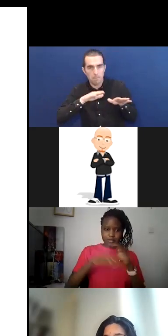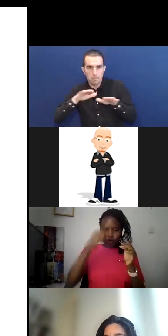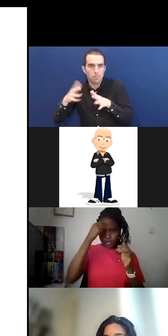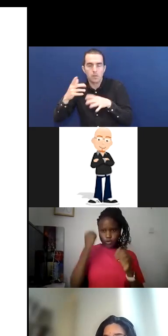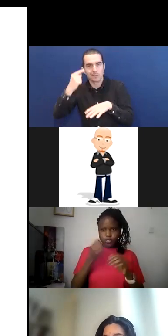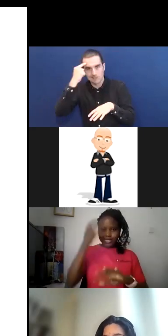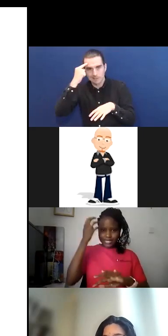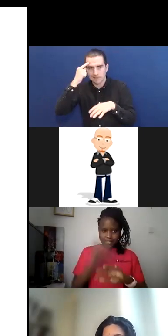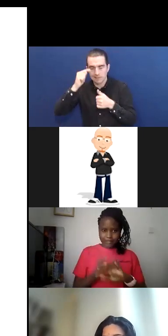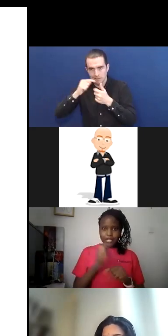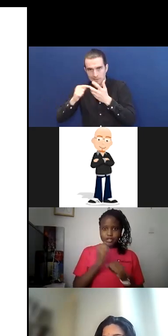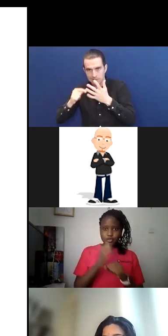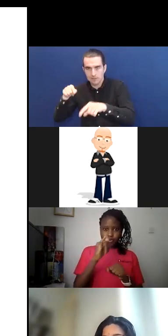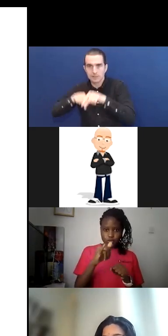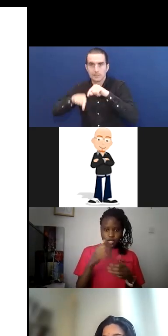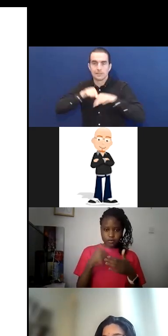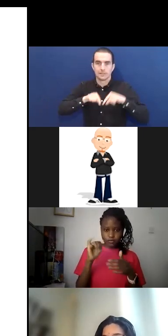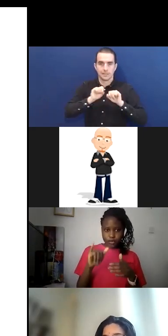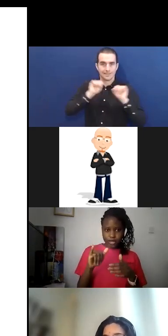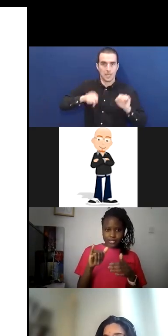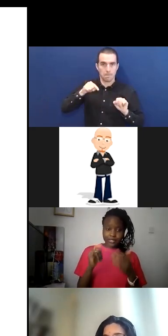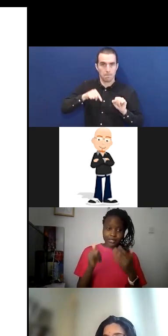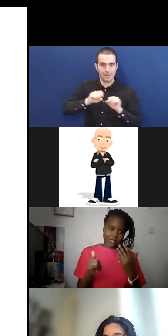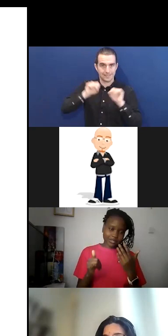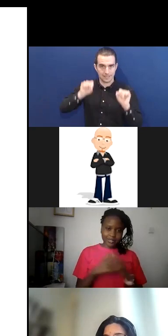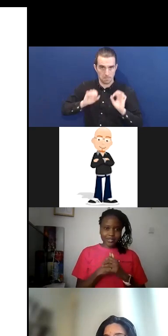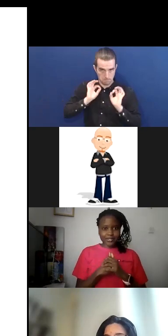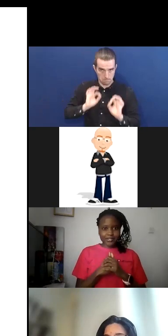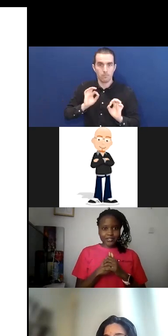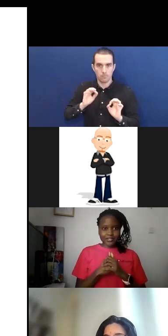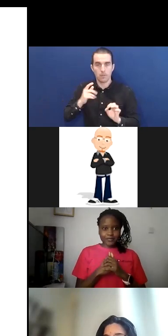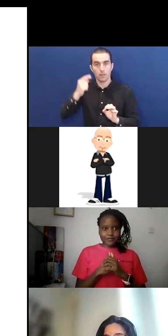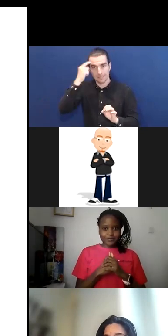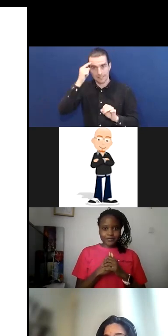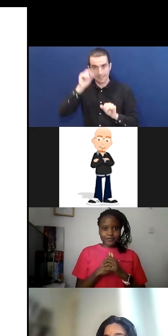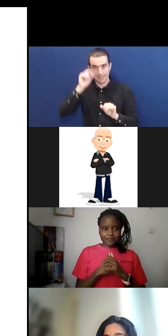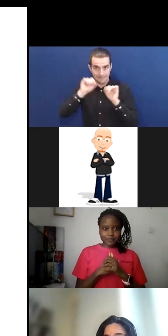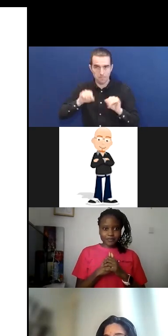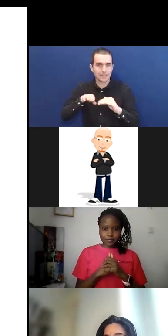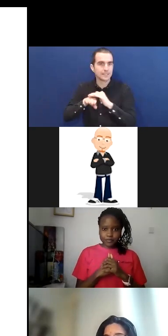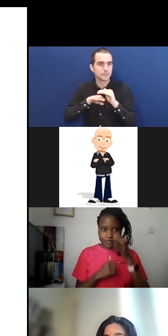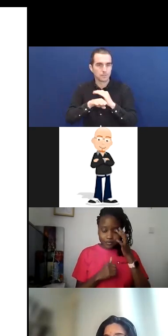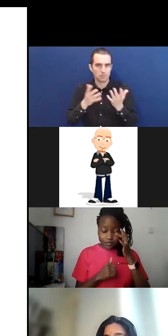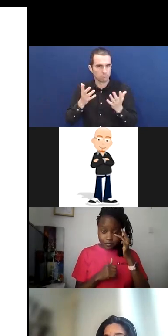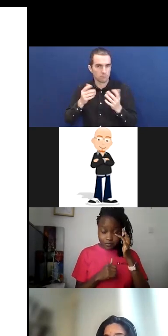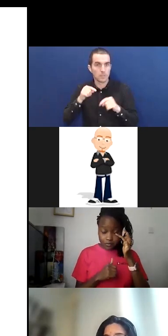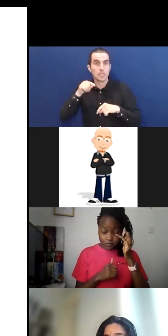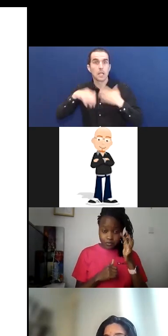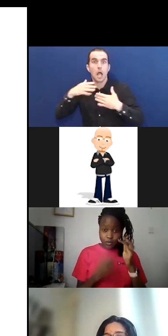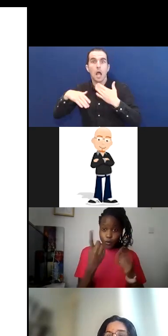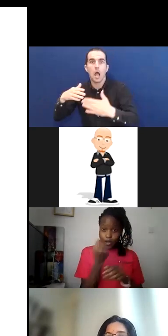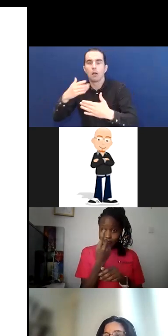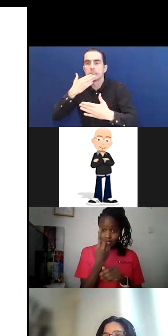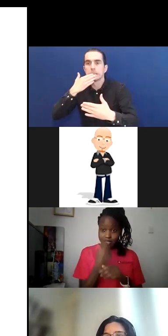the fact, and it's more expensive too. This is the emergency. Sorry, just to let you know, we have 1 minute